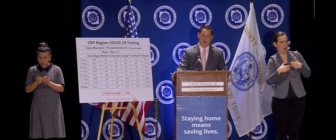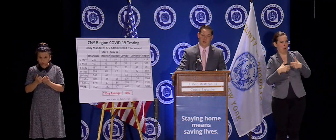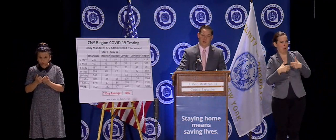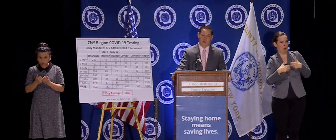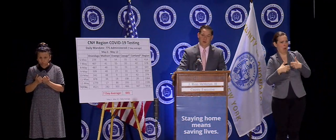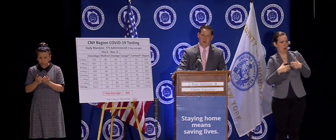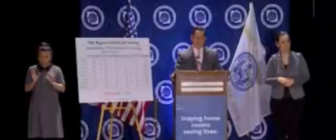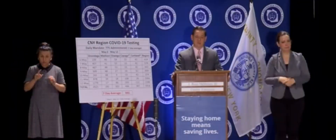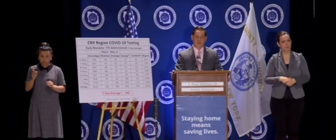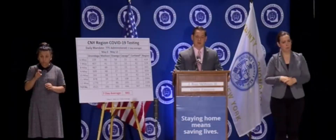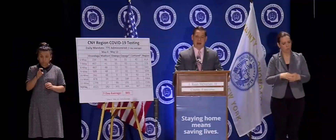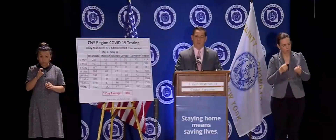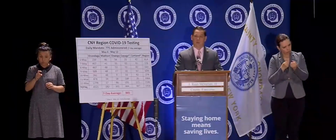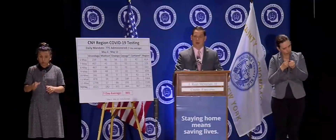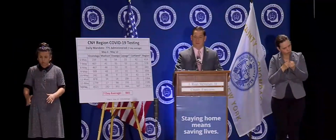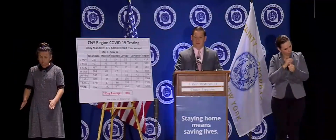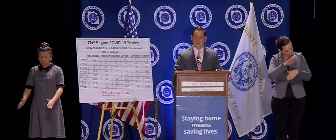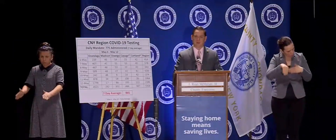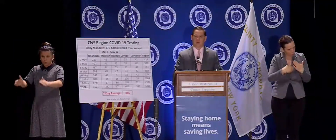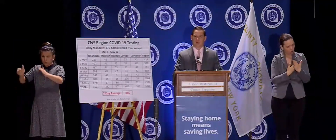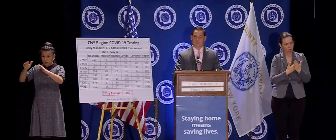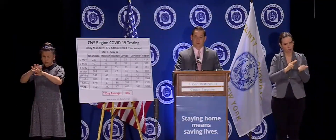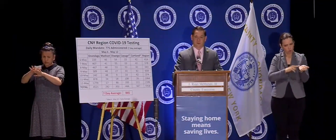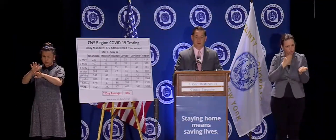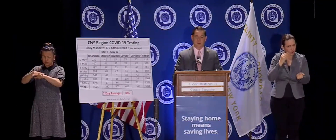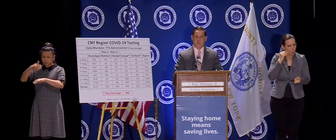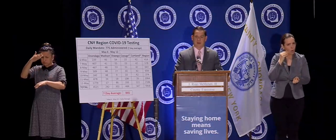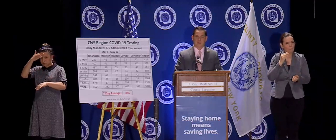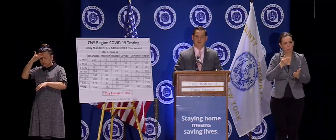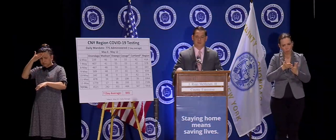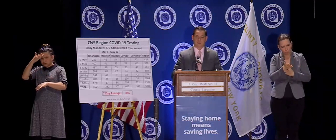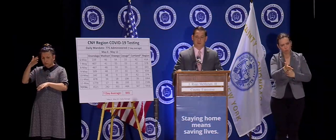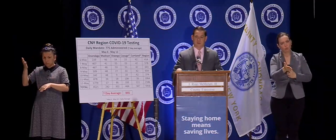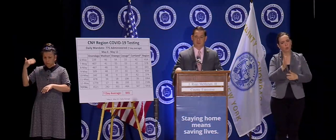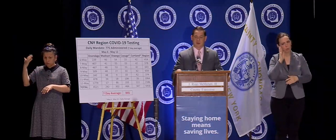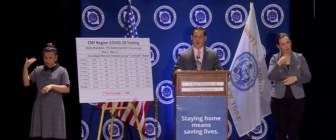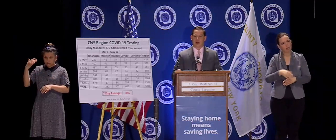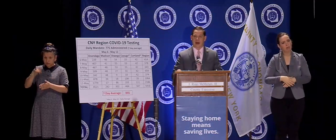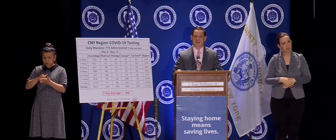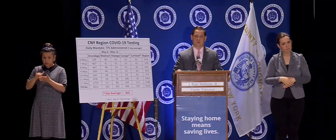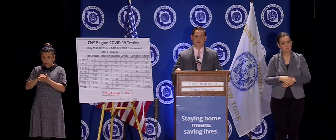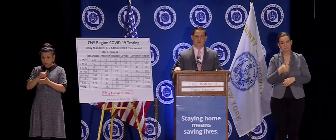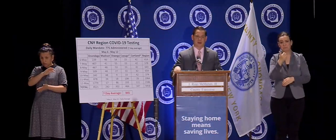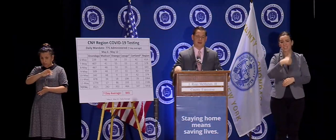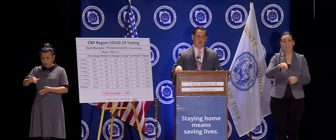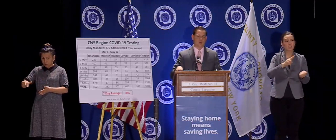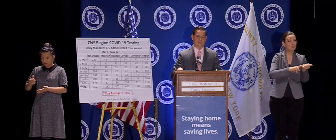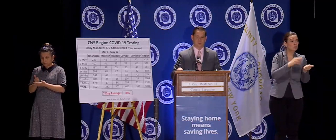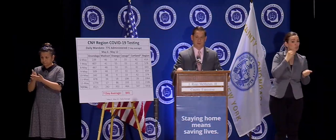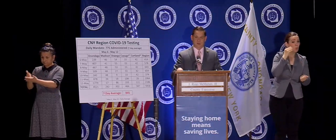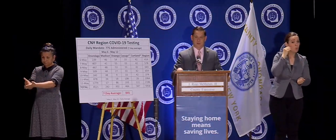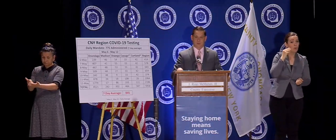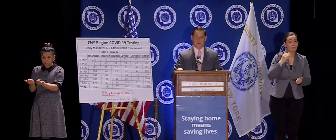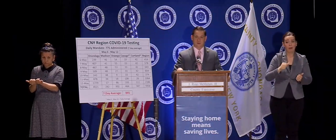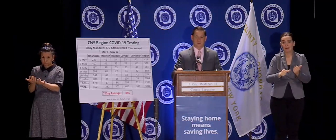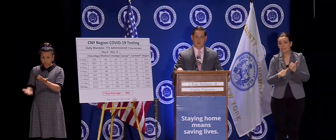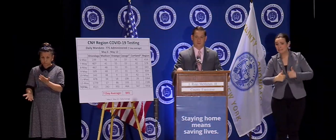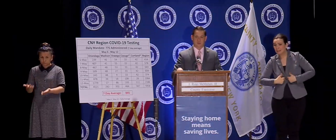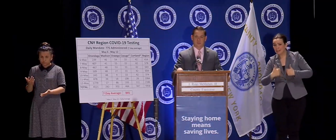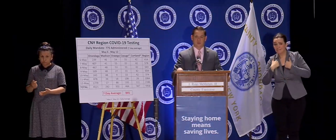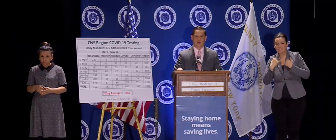So make sure and help them get through this. Many of these facilities aren't hospitals. They're not equipped